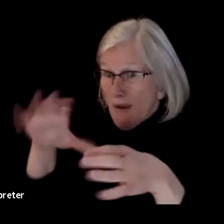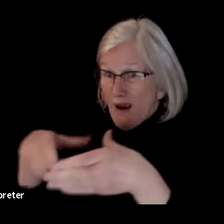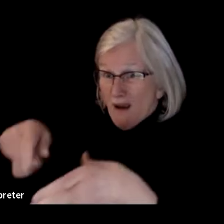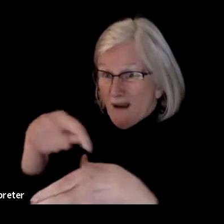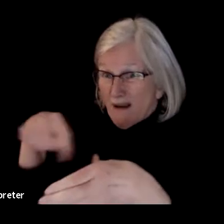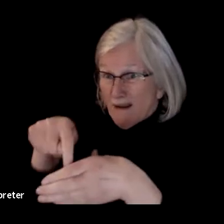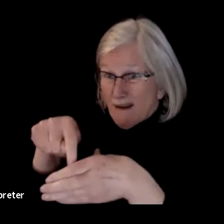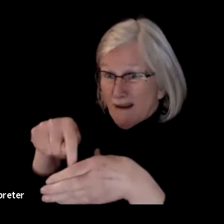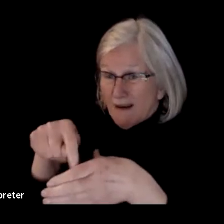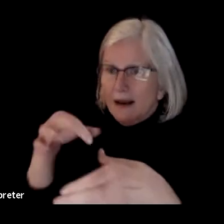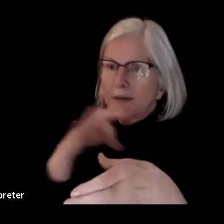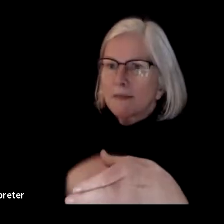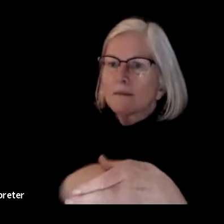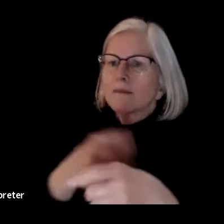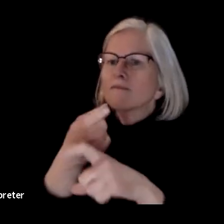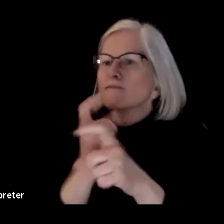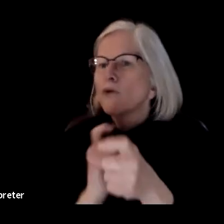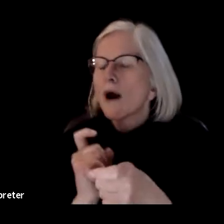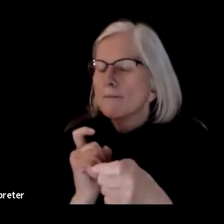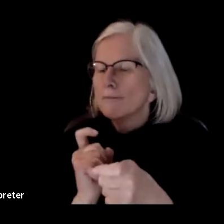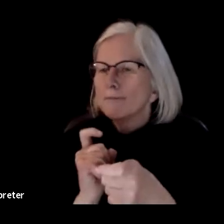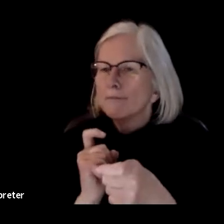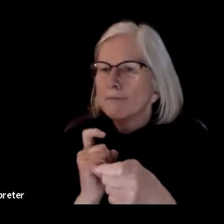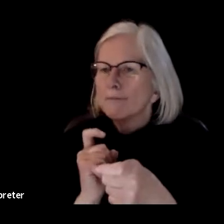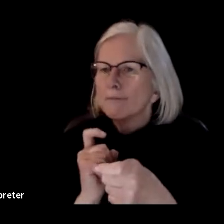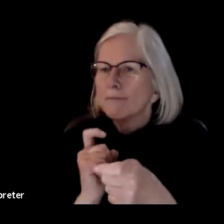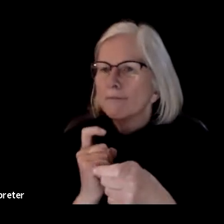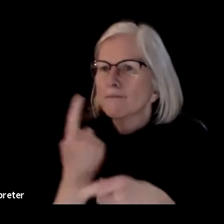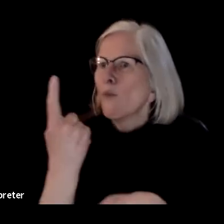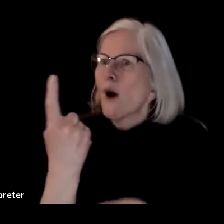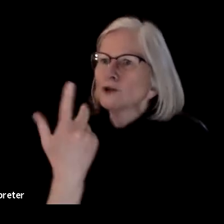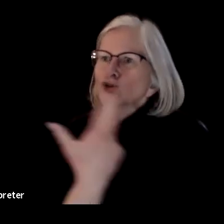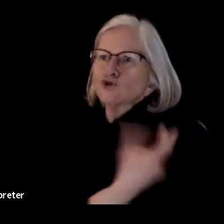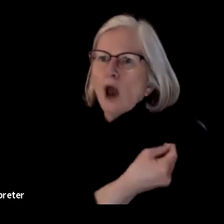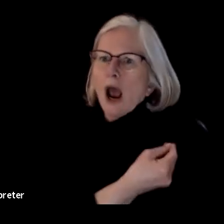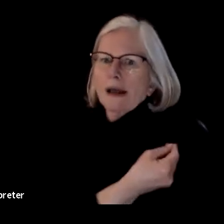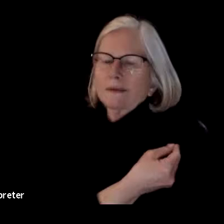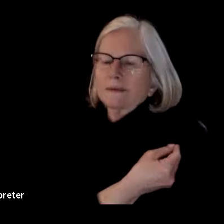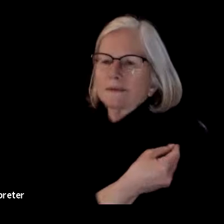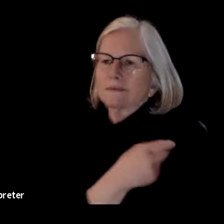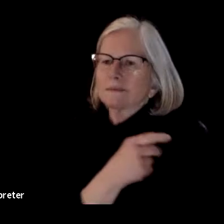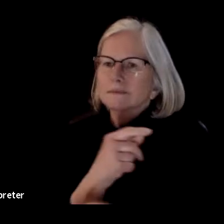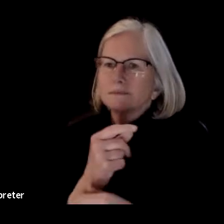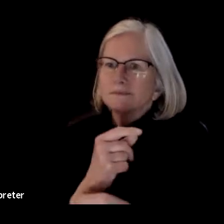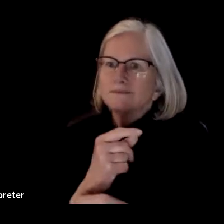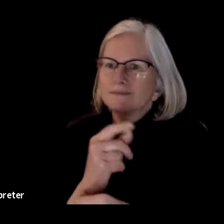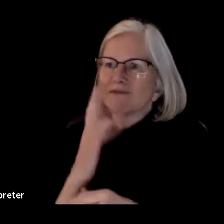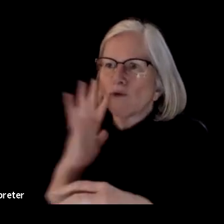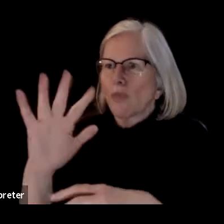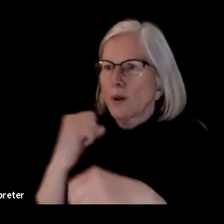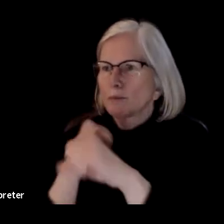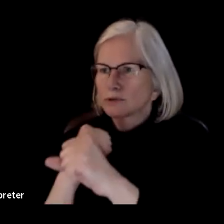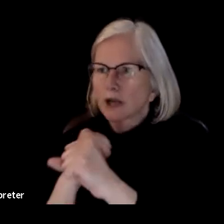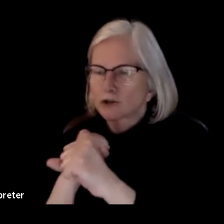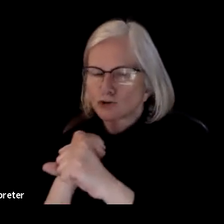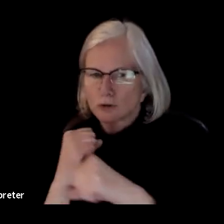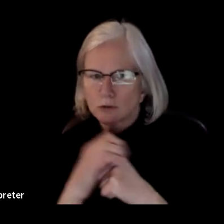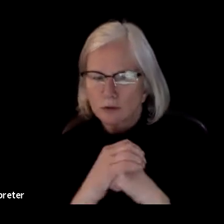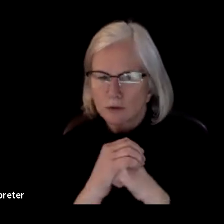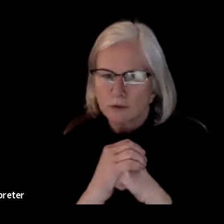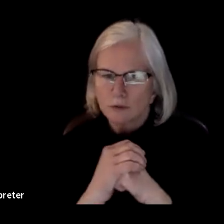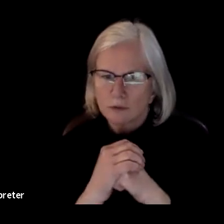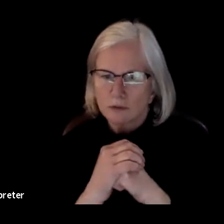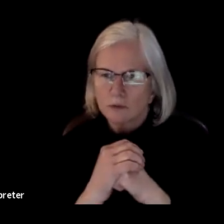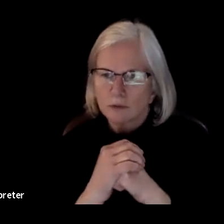from having just a single dose as a means for protection? Certainly the storage and